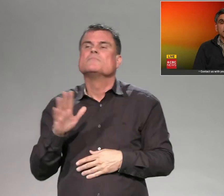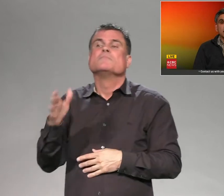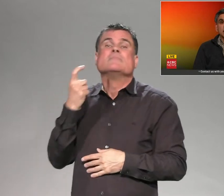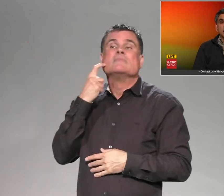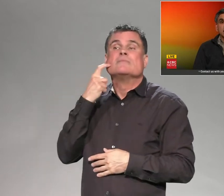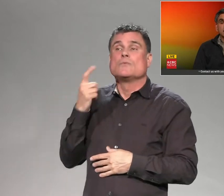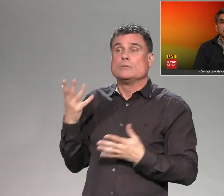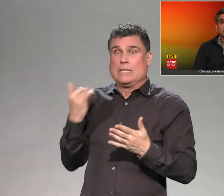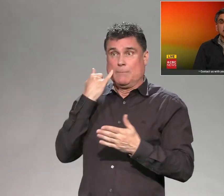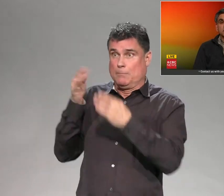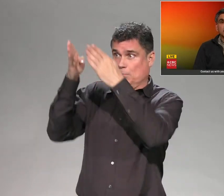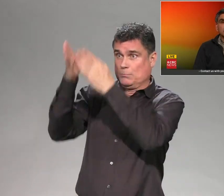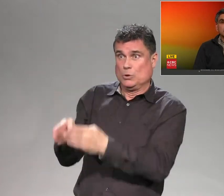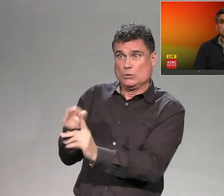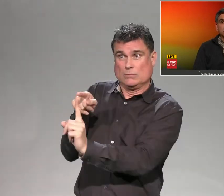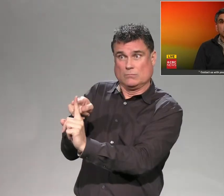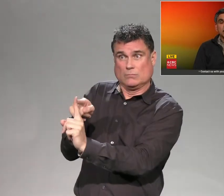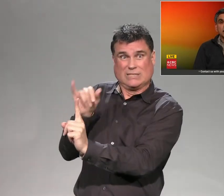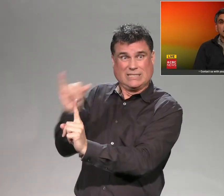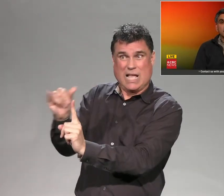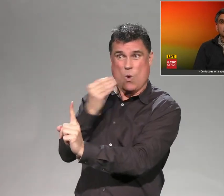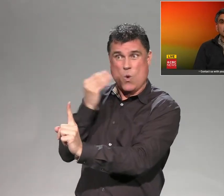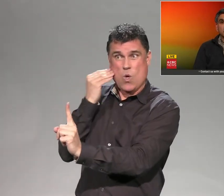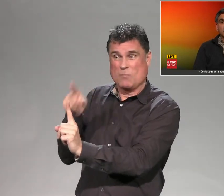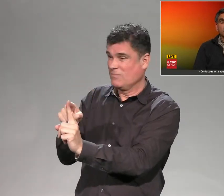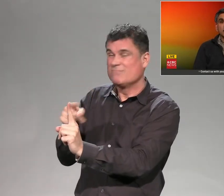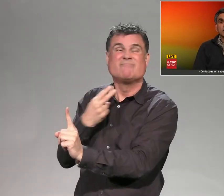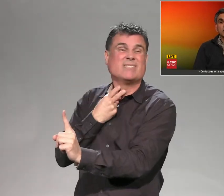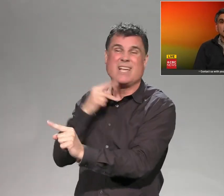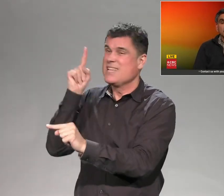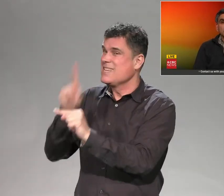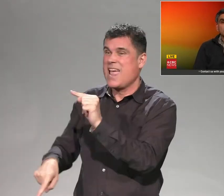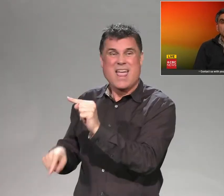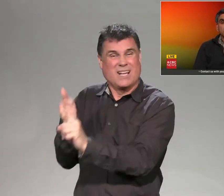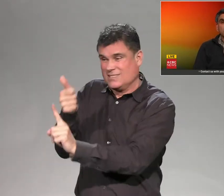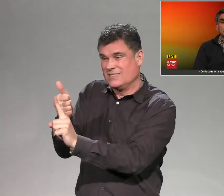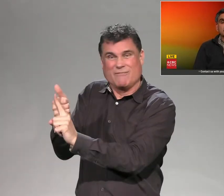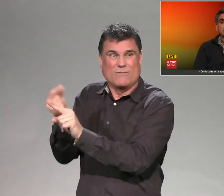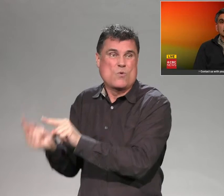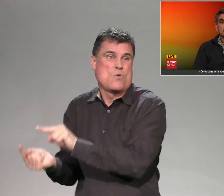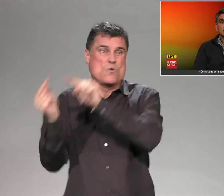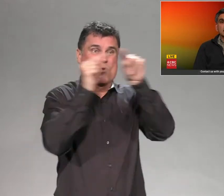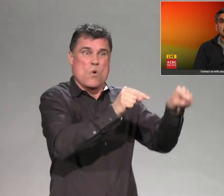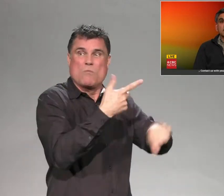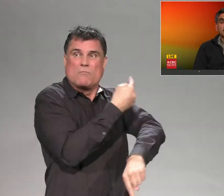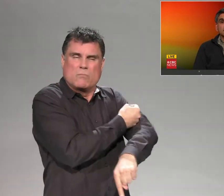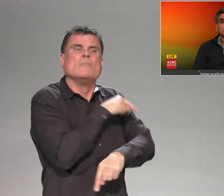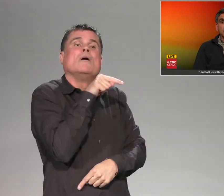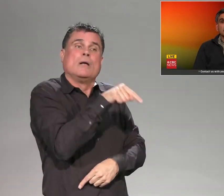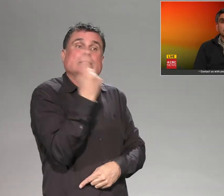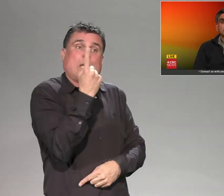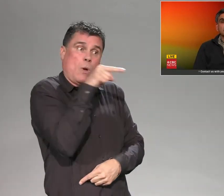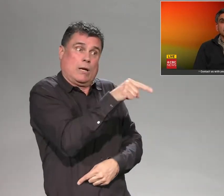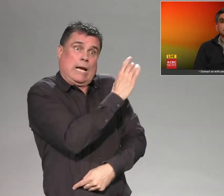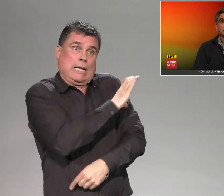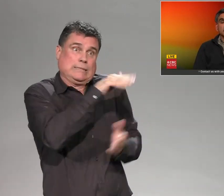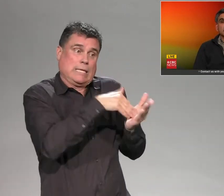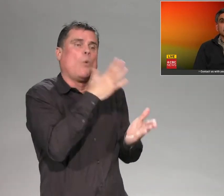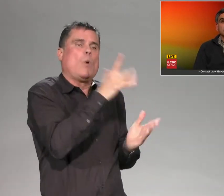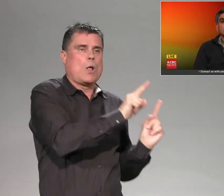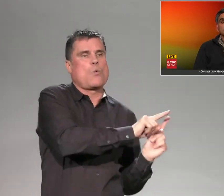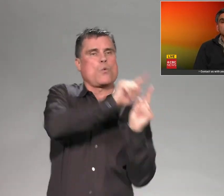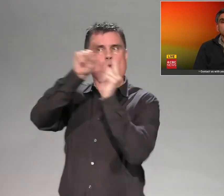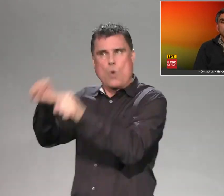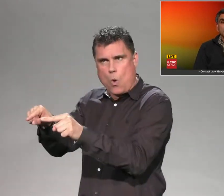go to them. And there's been some good work in other parts of the world where similar populations exist, and we have some nice lessons to actually